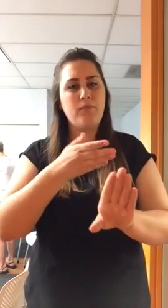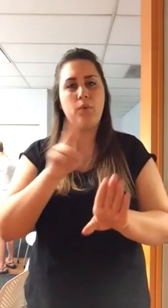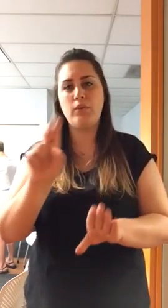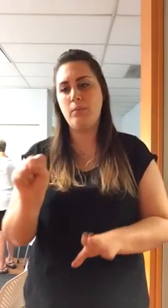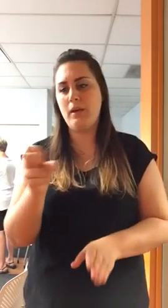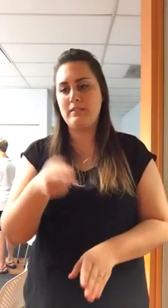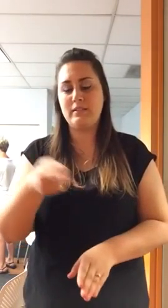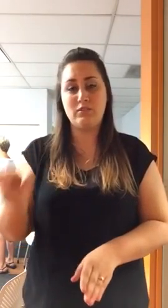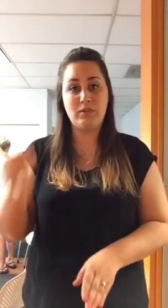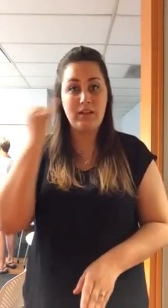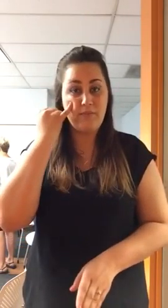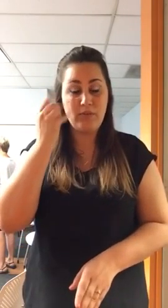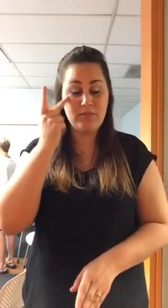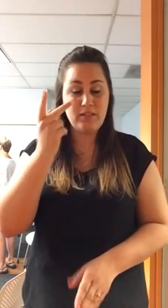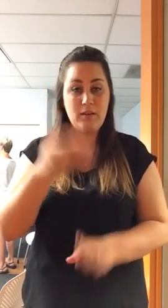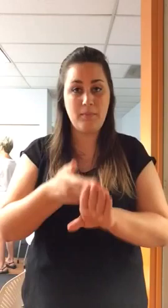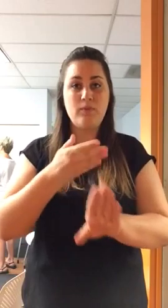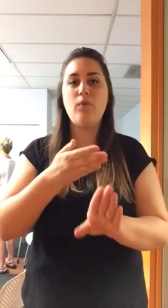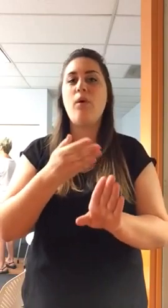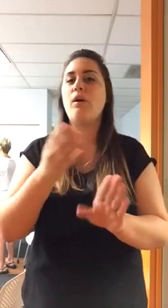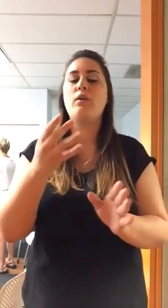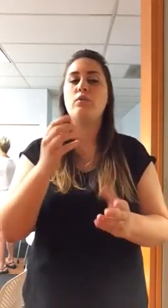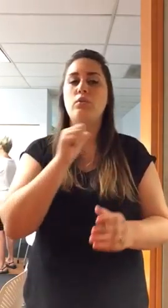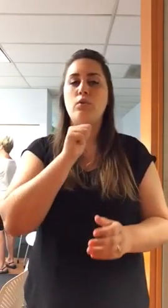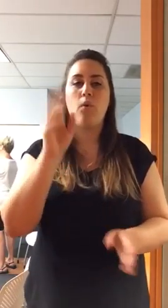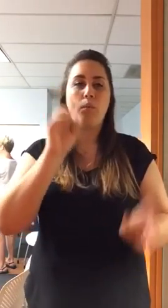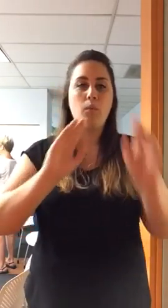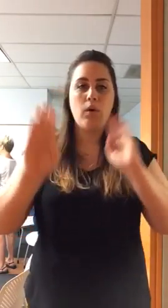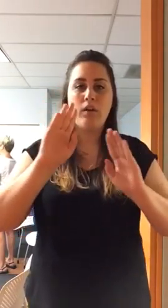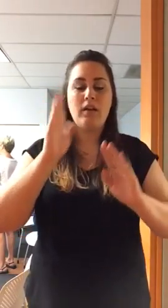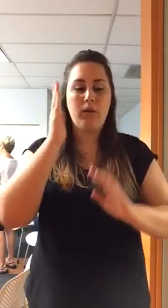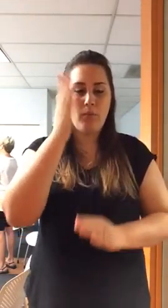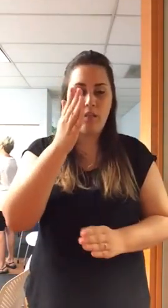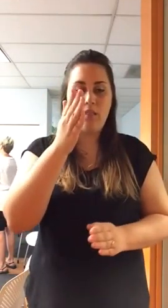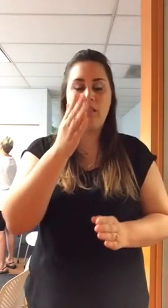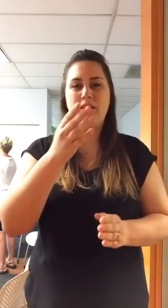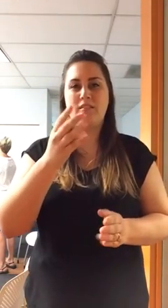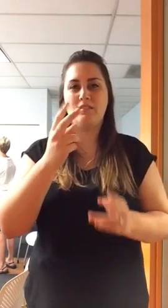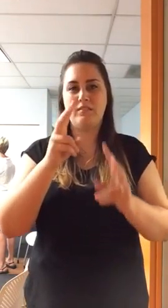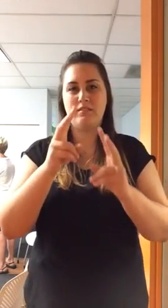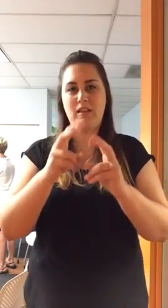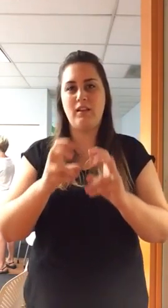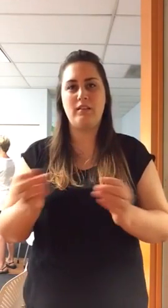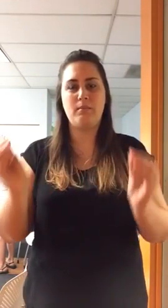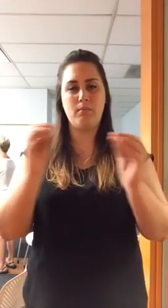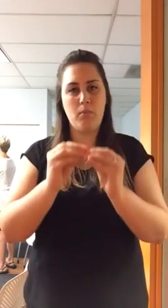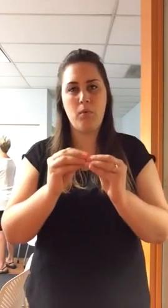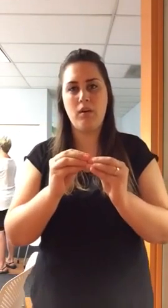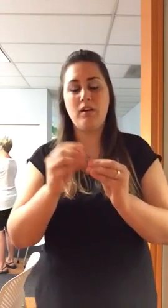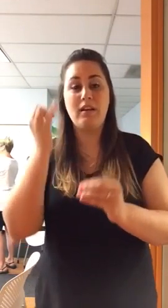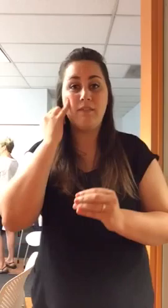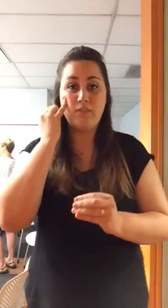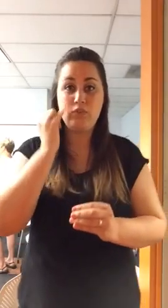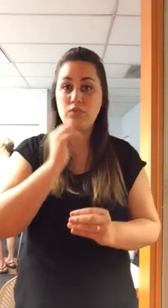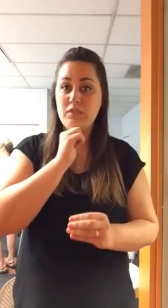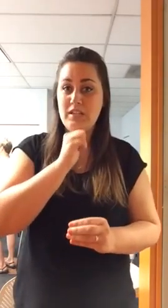have, don't worry, we're going to move beyond that, and I'm not going to be wasting your time. And if you haven't seen it, don't worry about it, because we're going